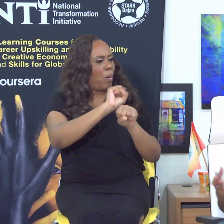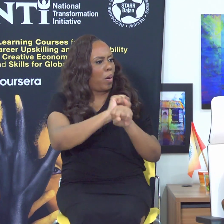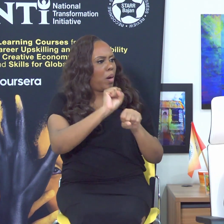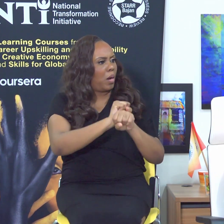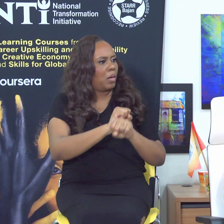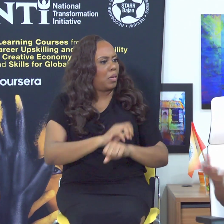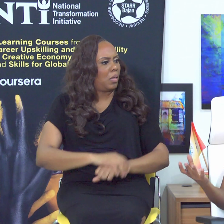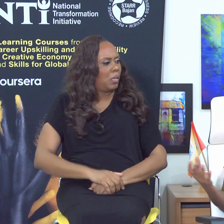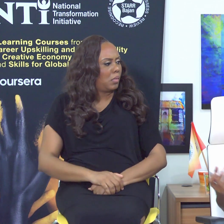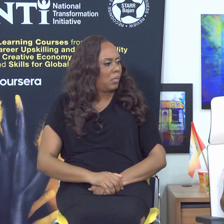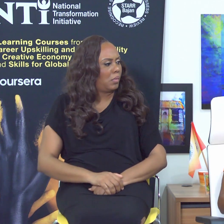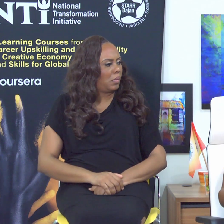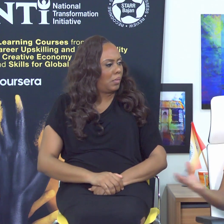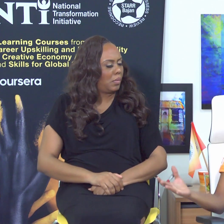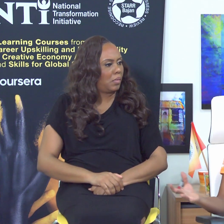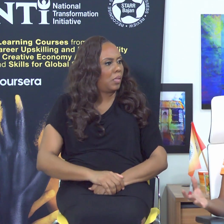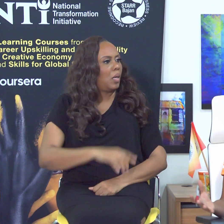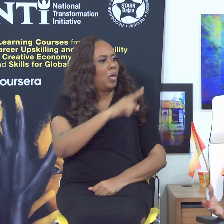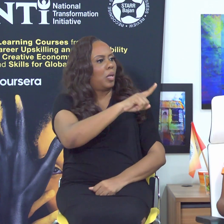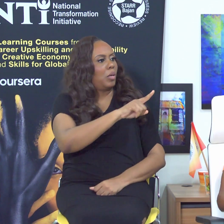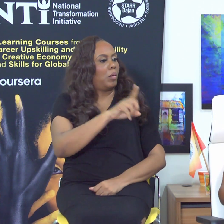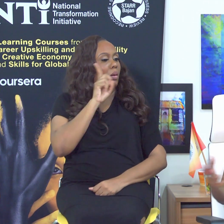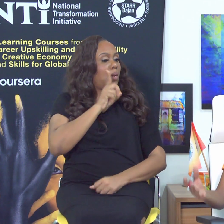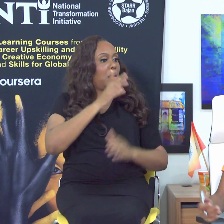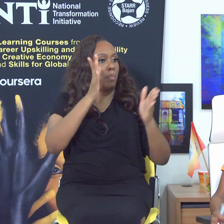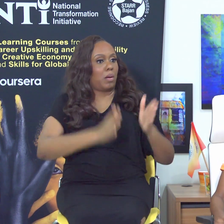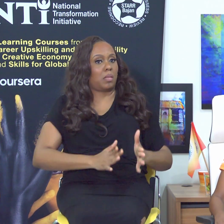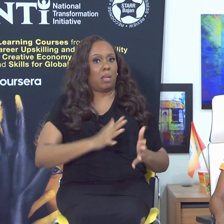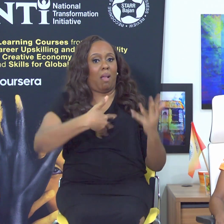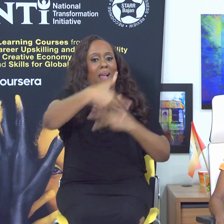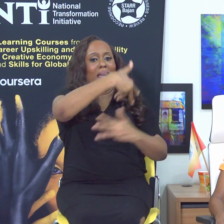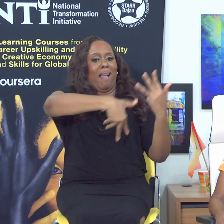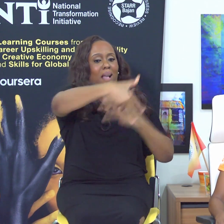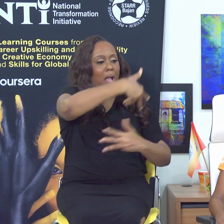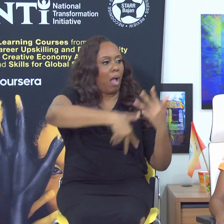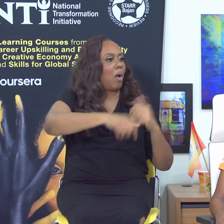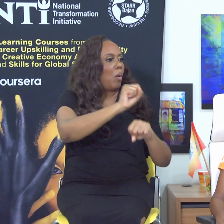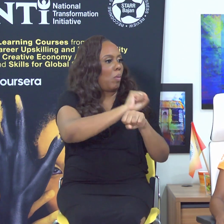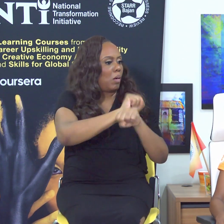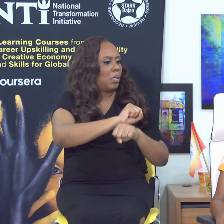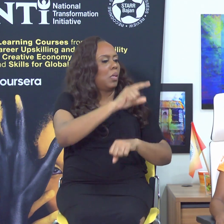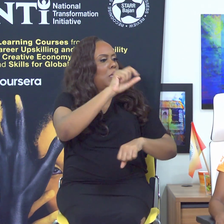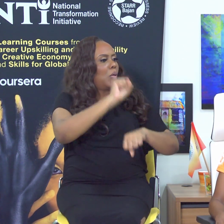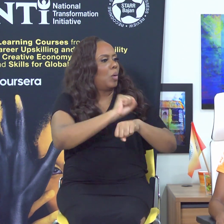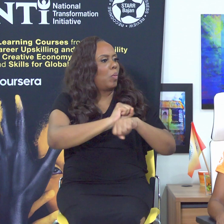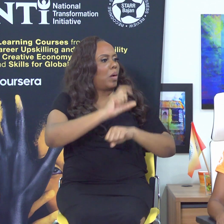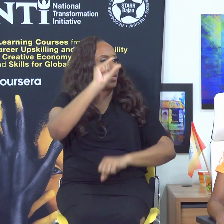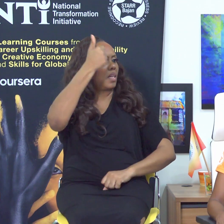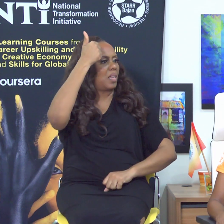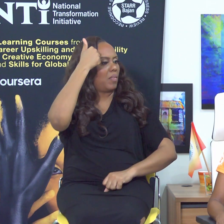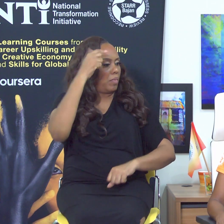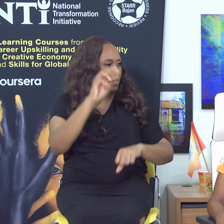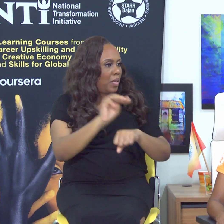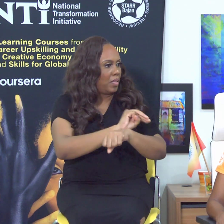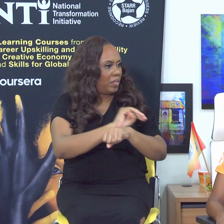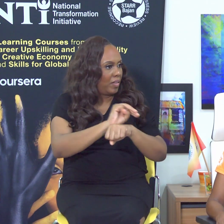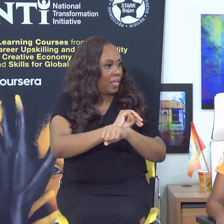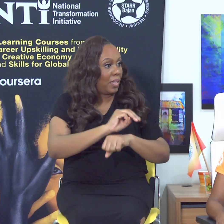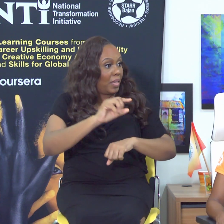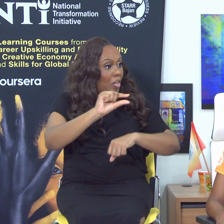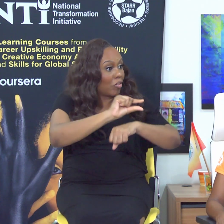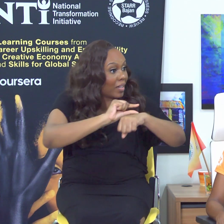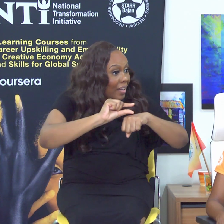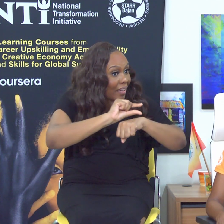deaf community, of course, working within the community, the wider community. You worked in a government ministry in the Spice